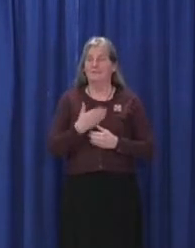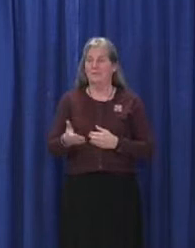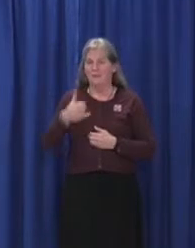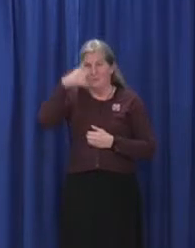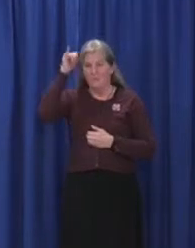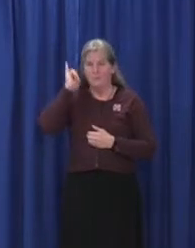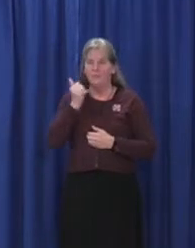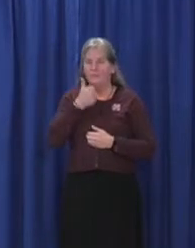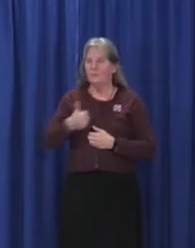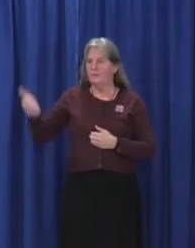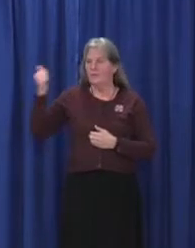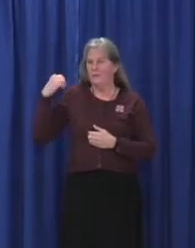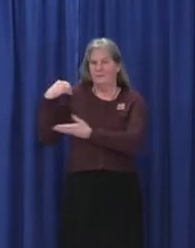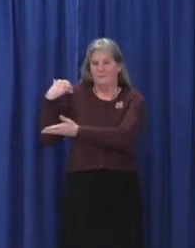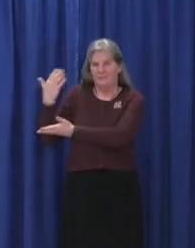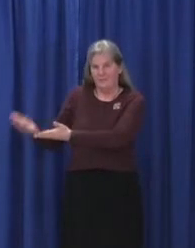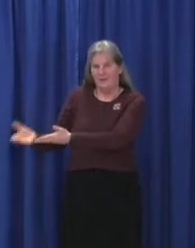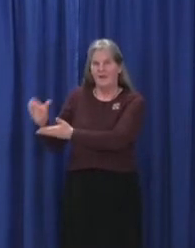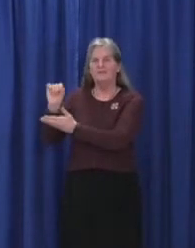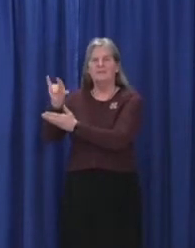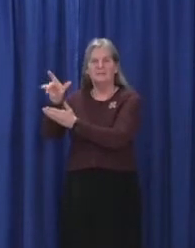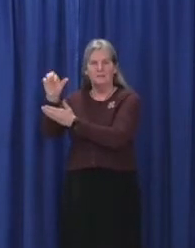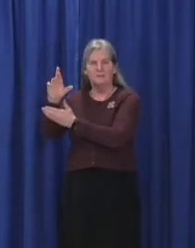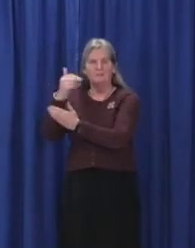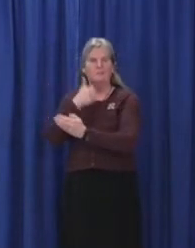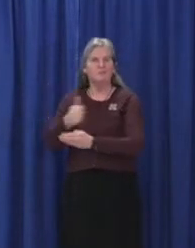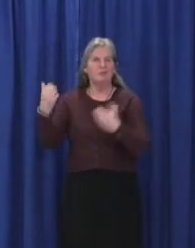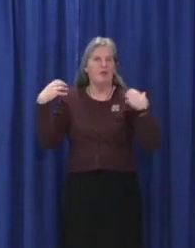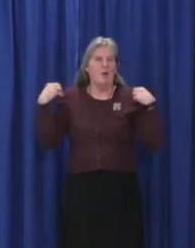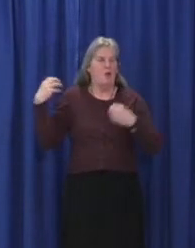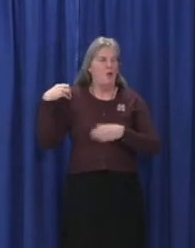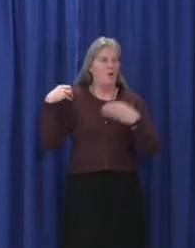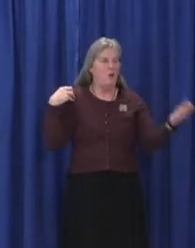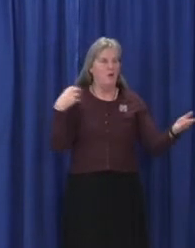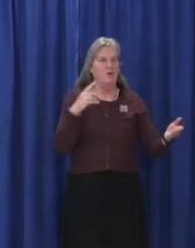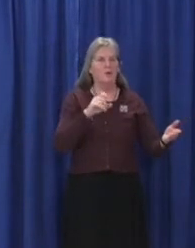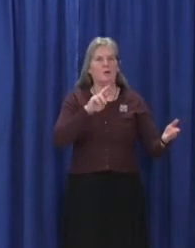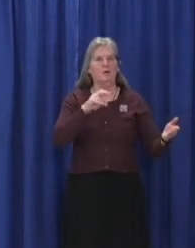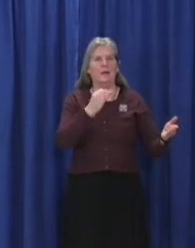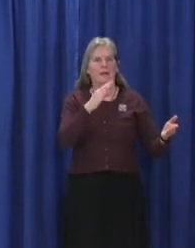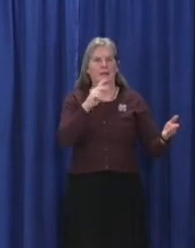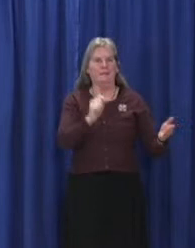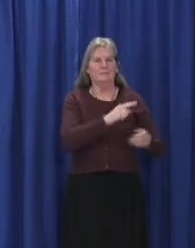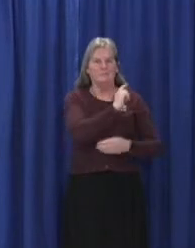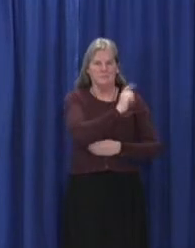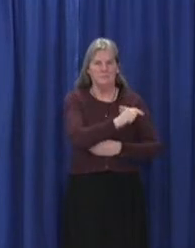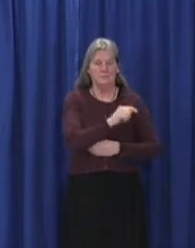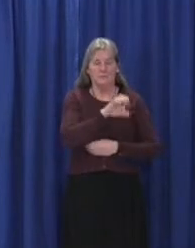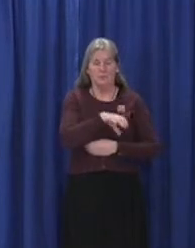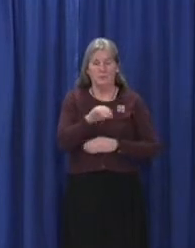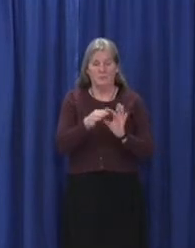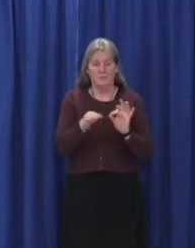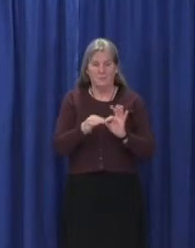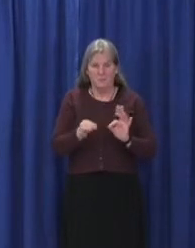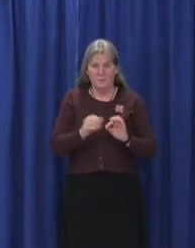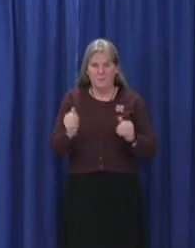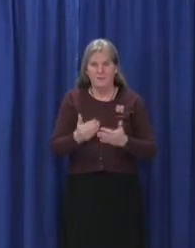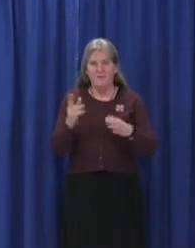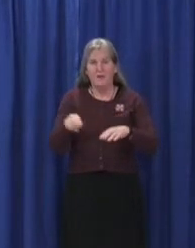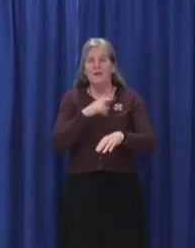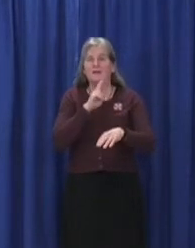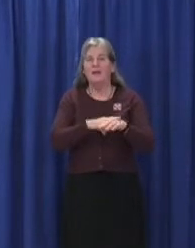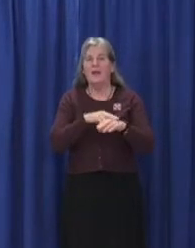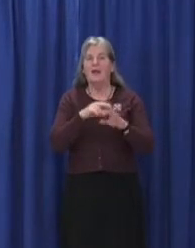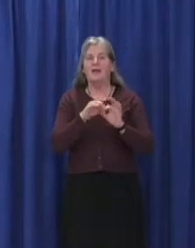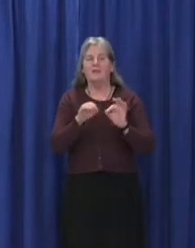Premier Sandy Silver and the Acting Chief Medical Officer of Health, Dr. Catherine Elliott. Closed captioning is provided by National Closed